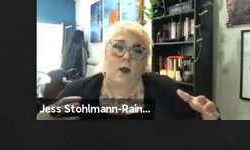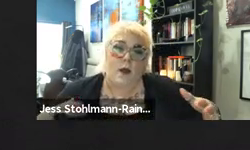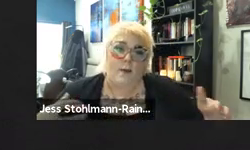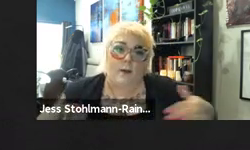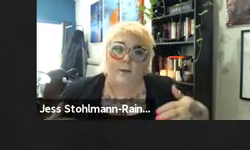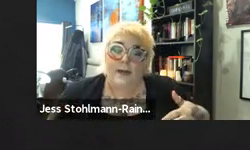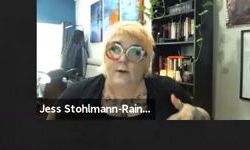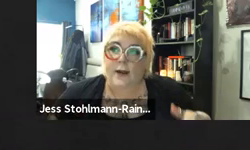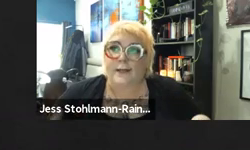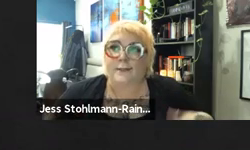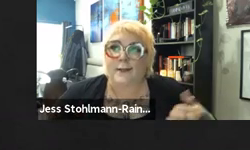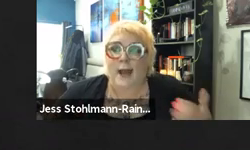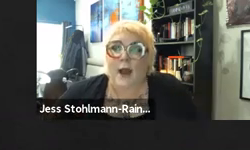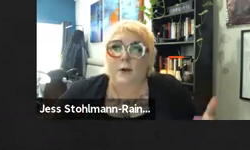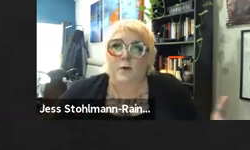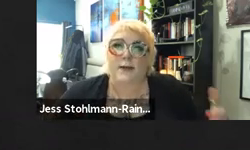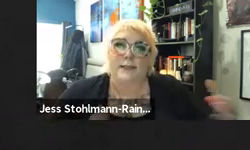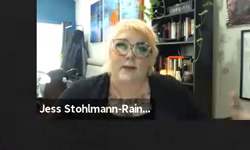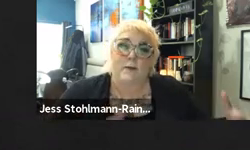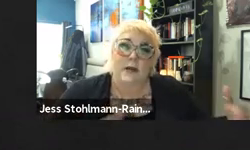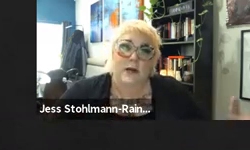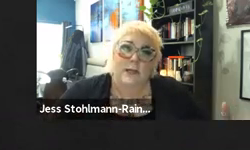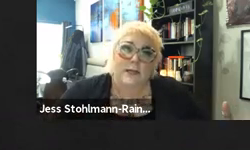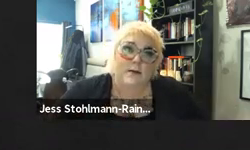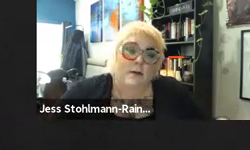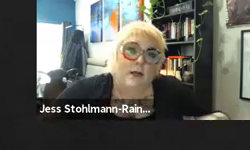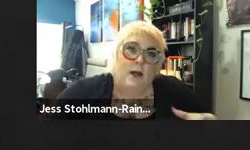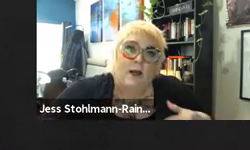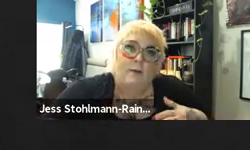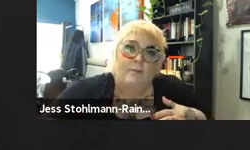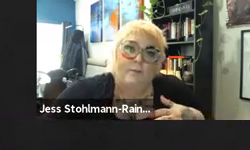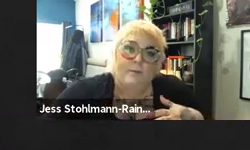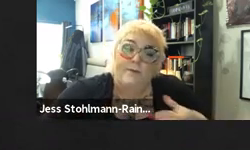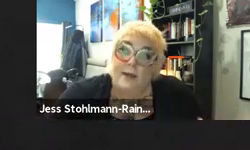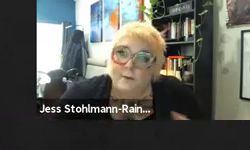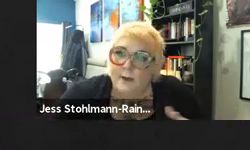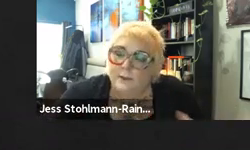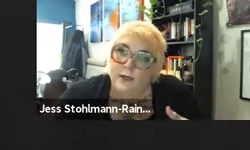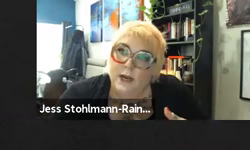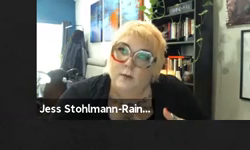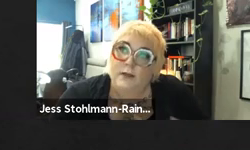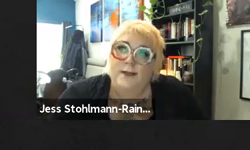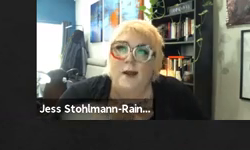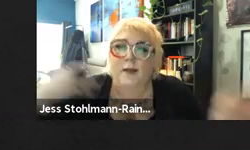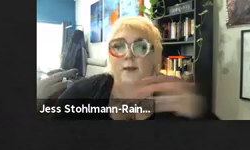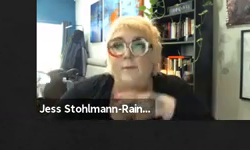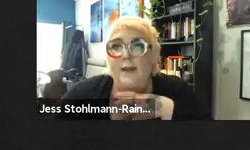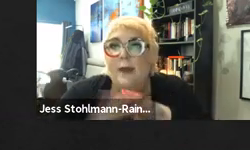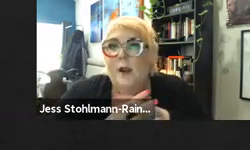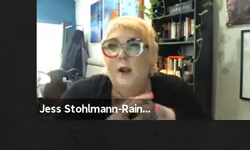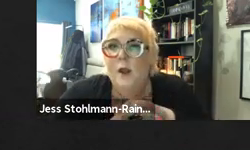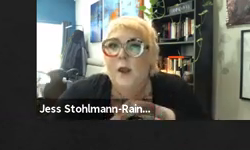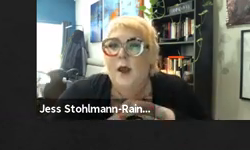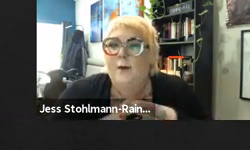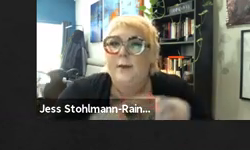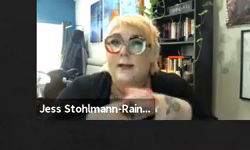um our planning grant is how we're going to take what we currently do um evaluate what's working and what's not and then make